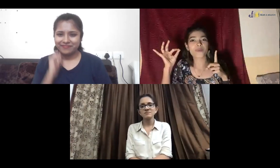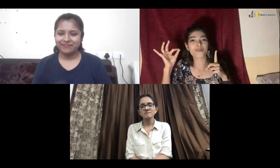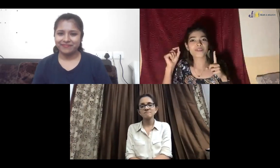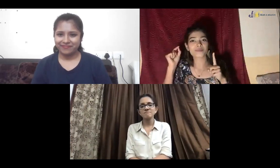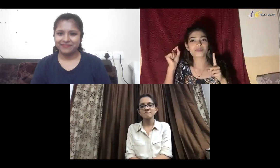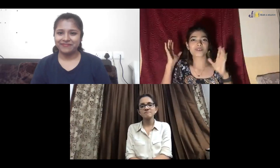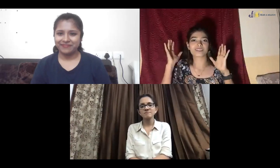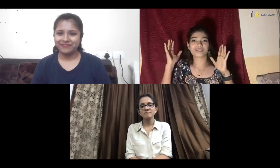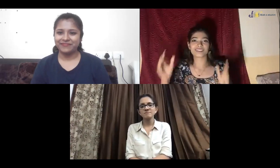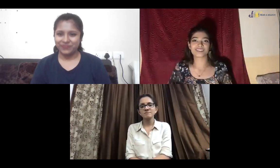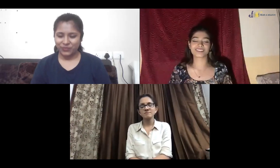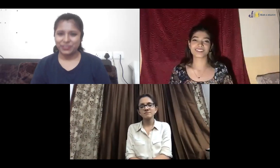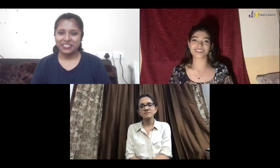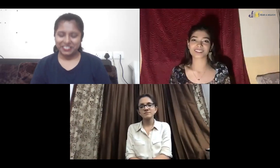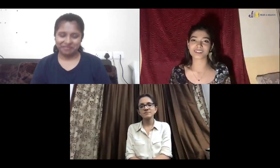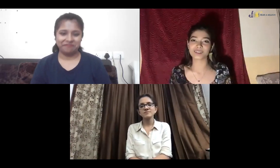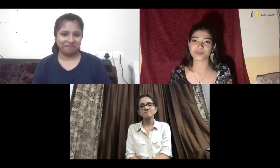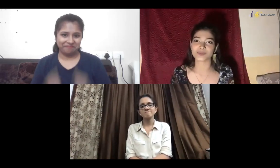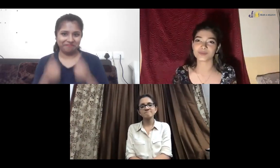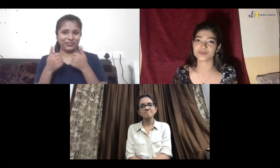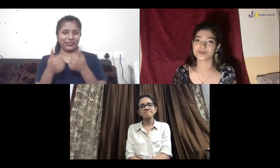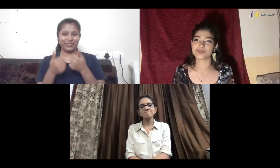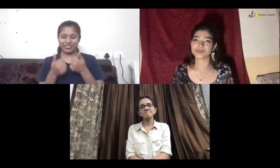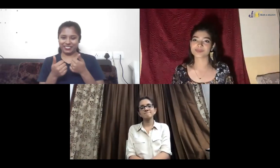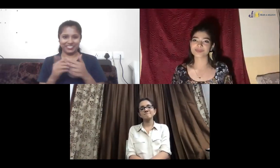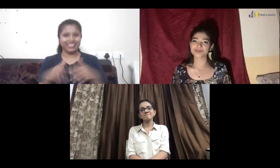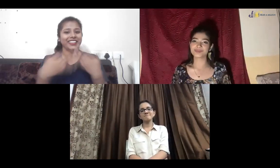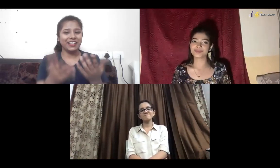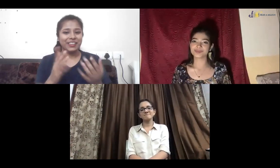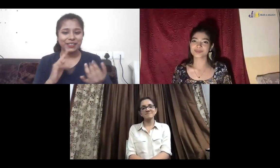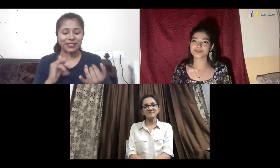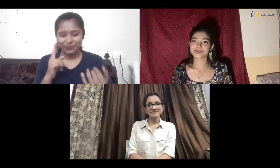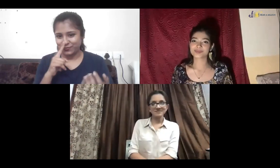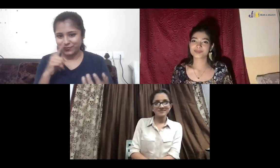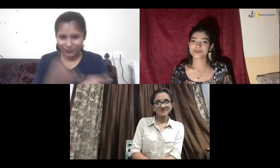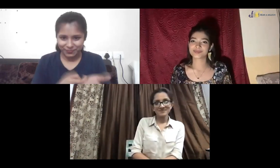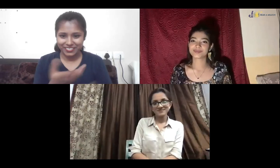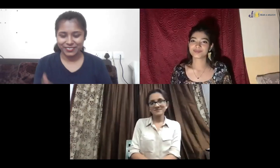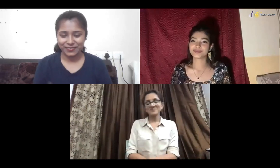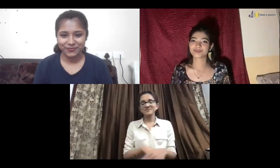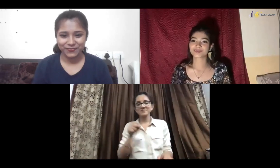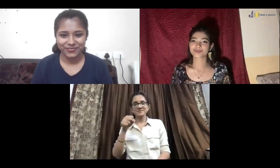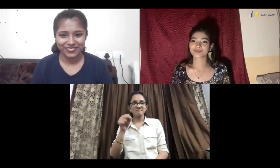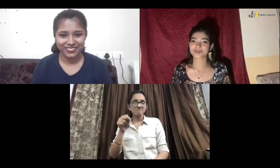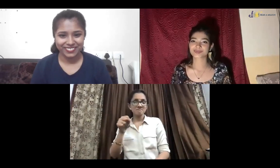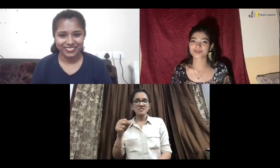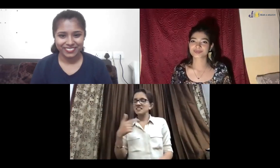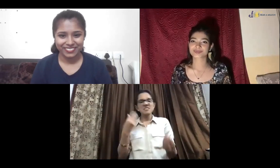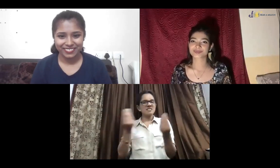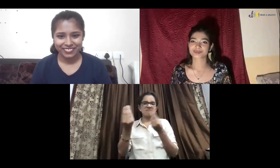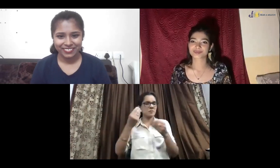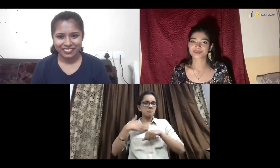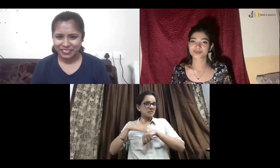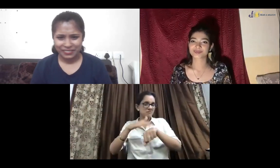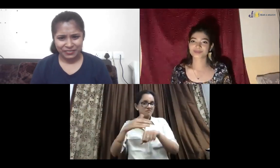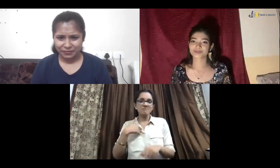accept. We can do it. That's it. Right. Good. Sweta. So what about Surbi? What's your